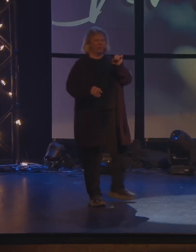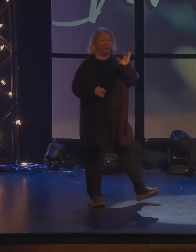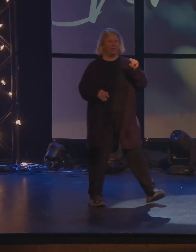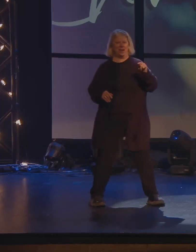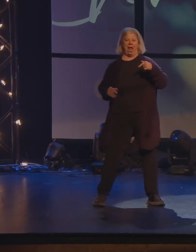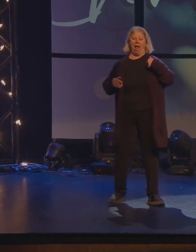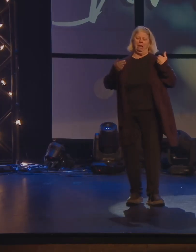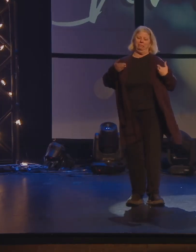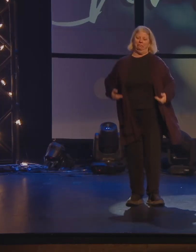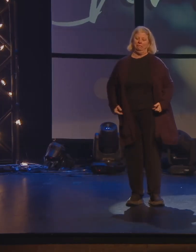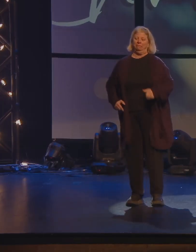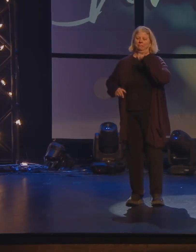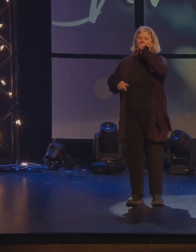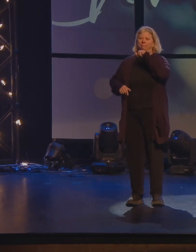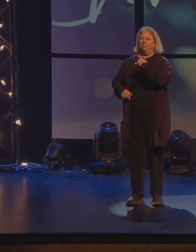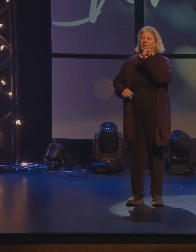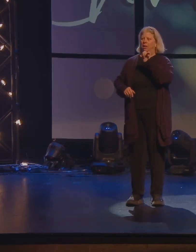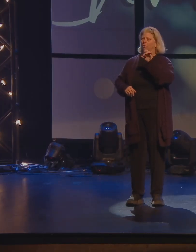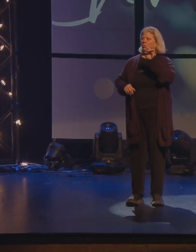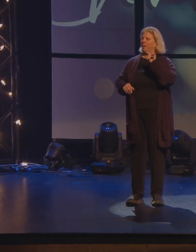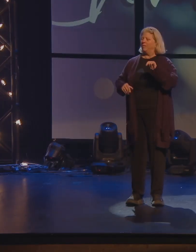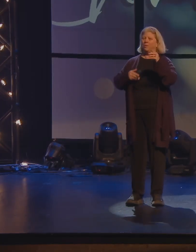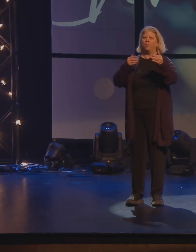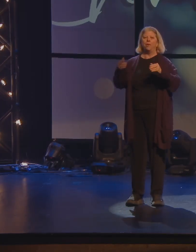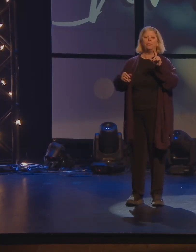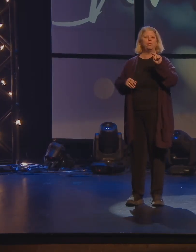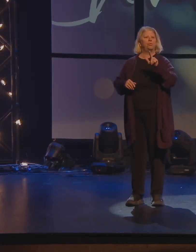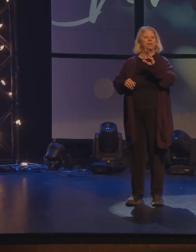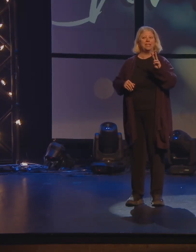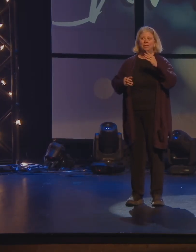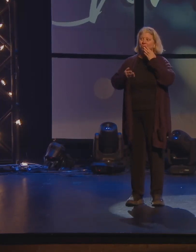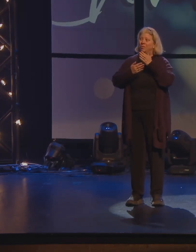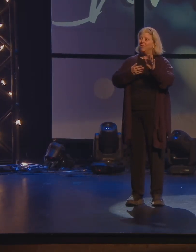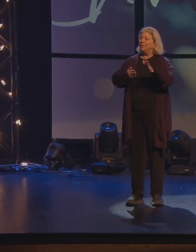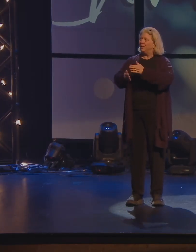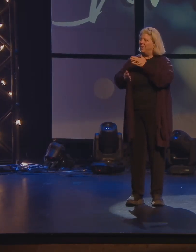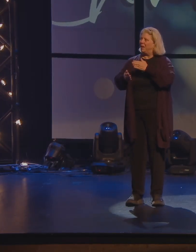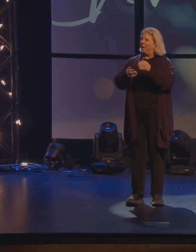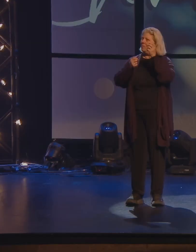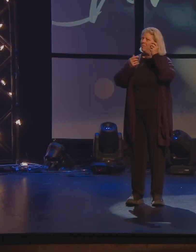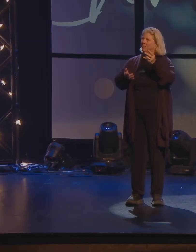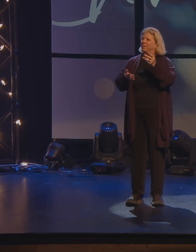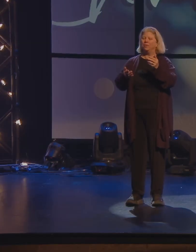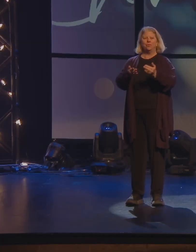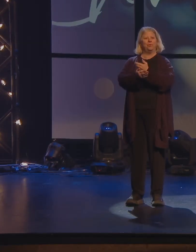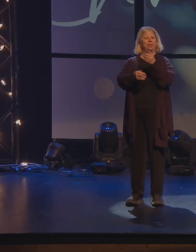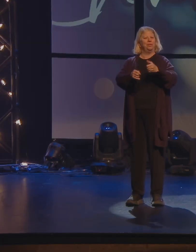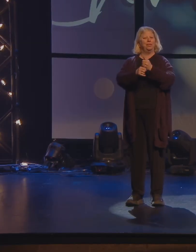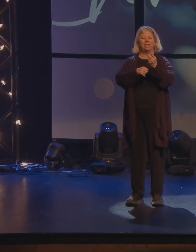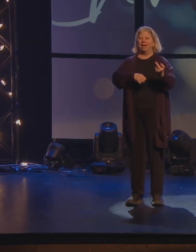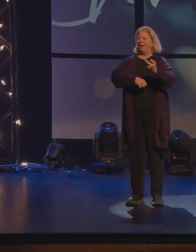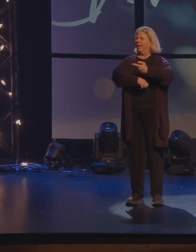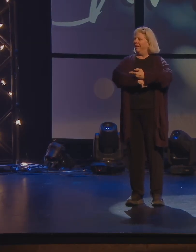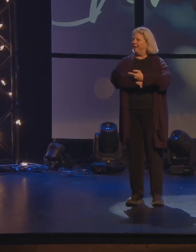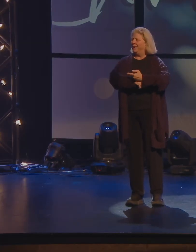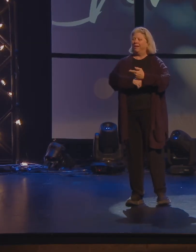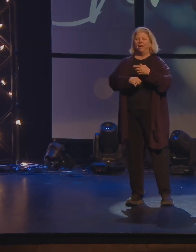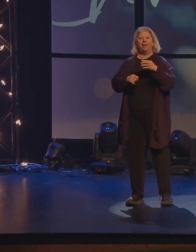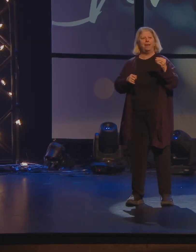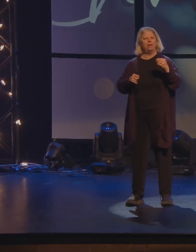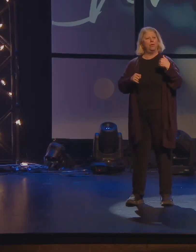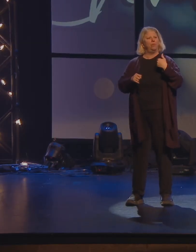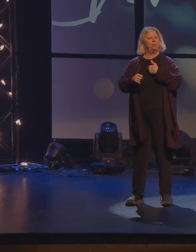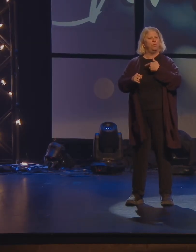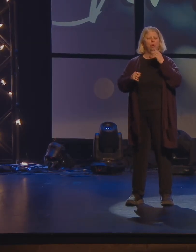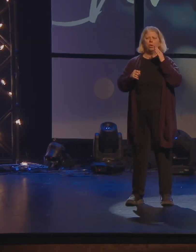Swiftie. Welcome to 2026. It's a good song, by the way, New Year's Day. And we're going to